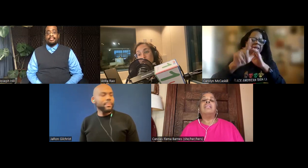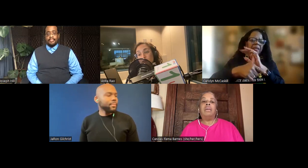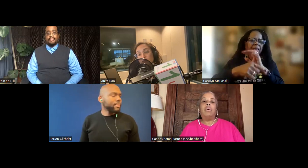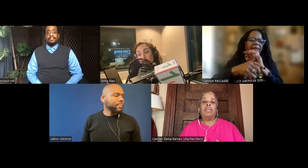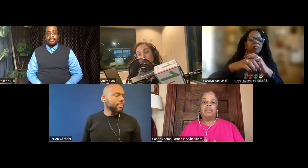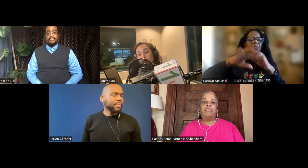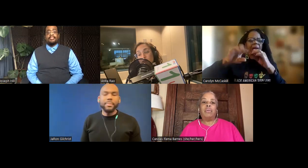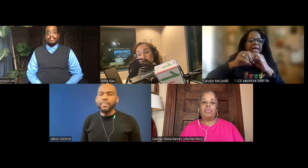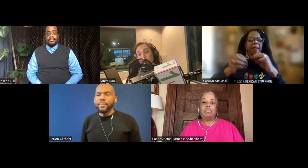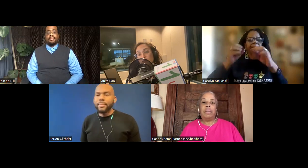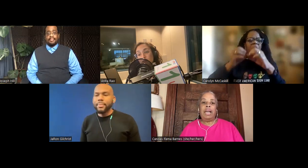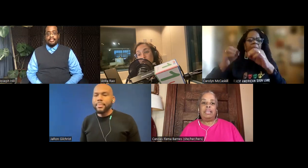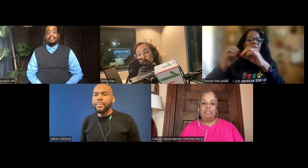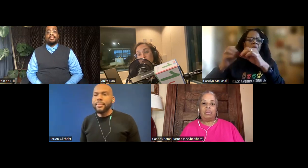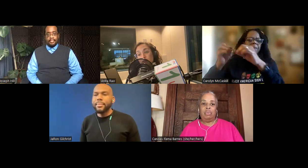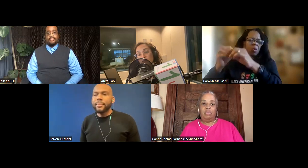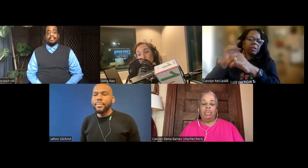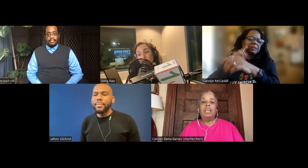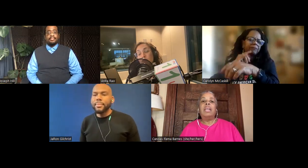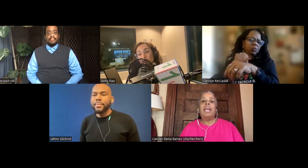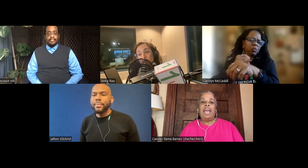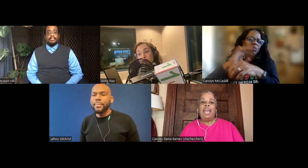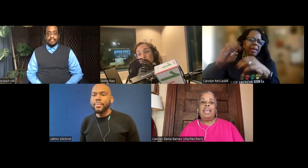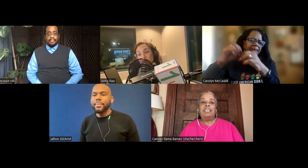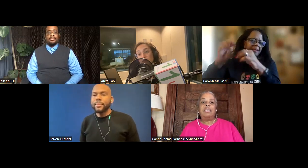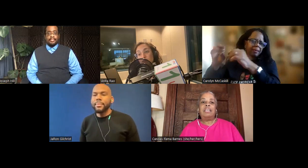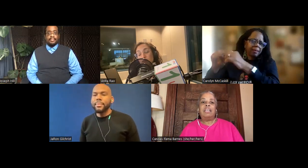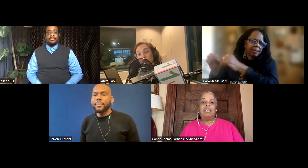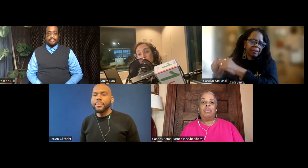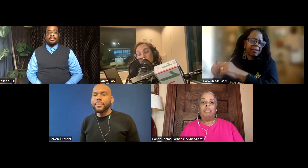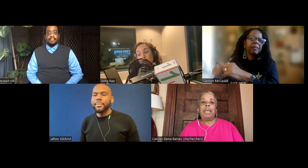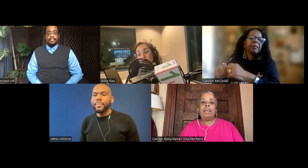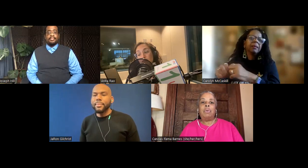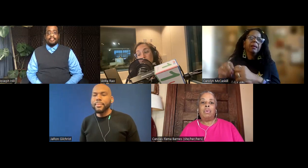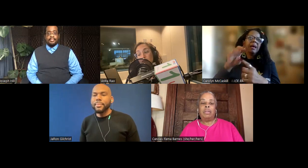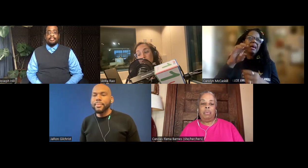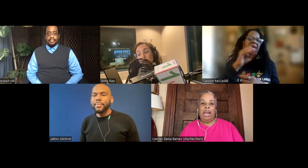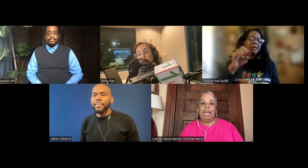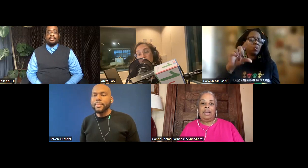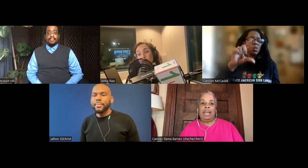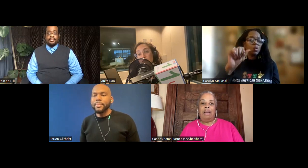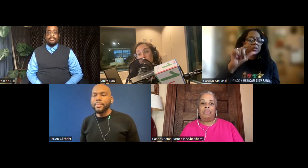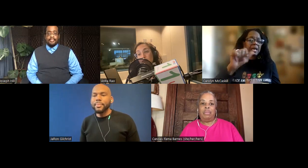there was the first Black deaf school, and there were many more that were added after